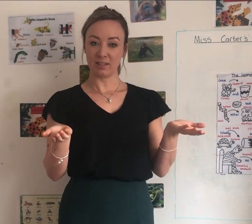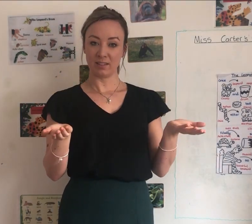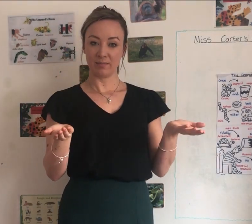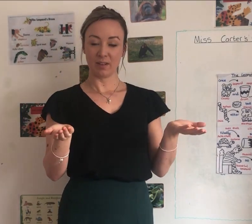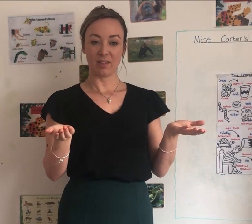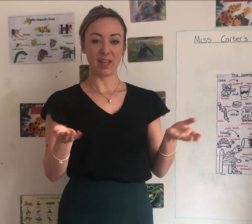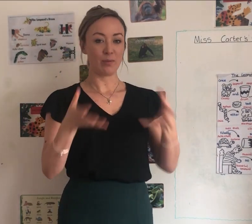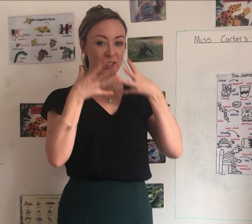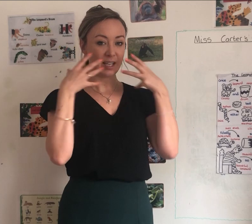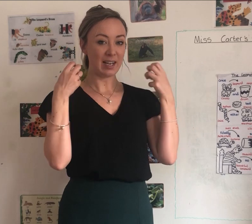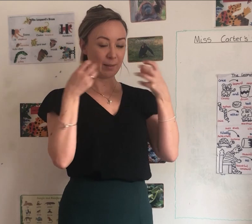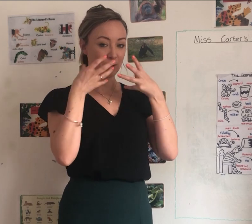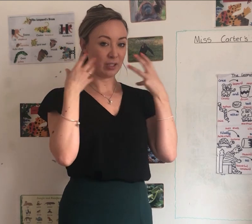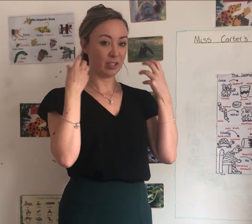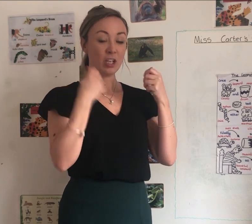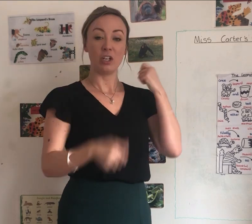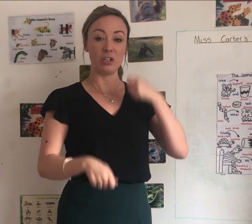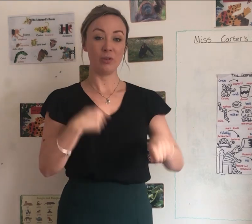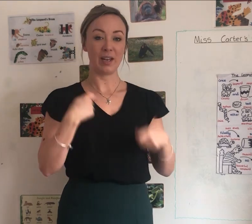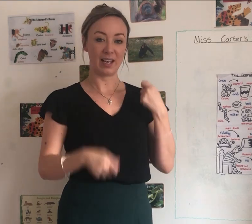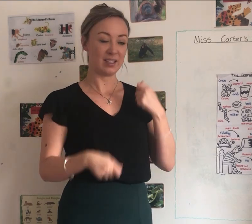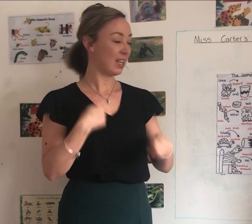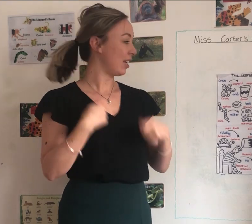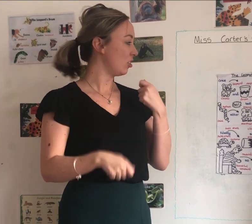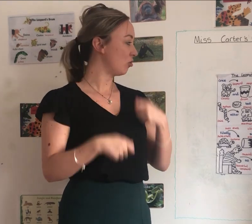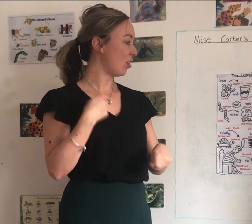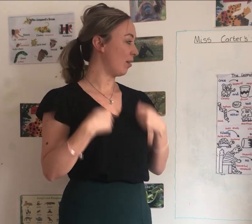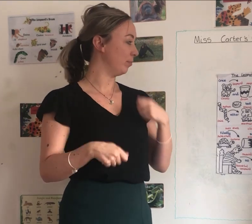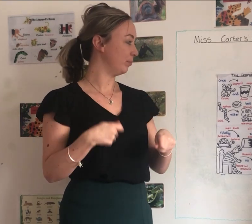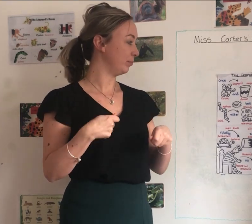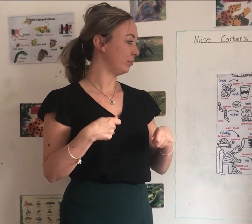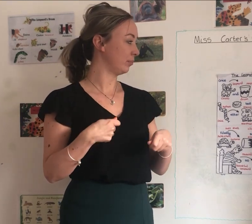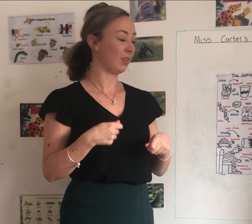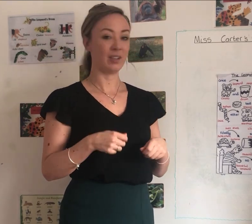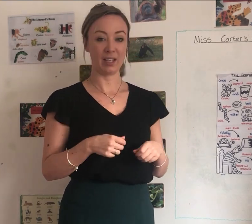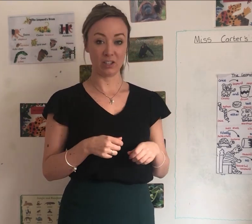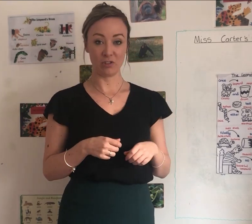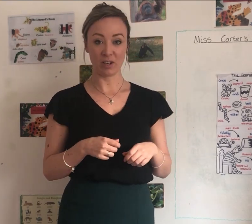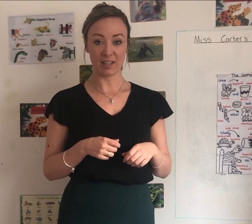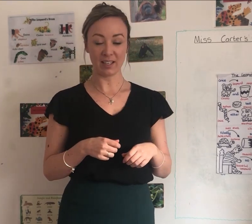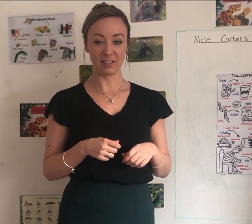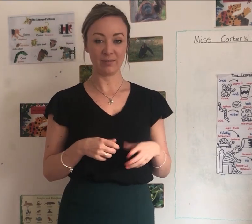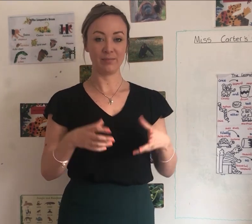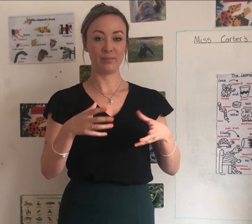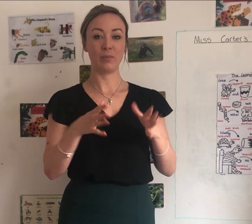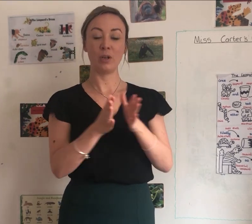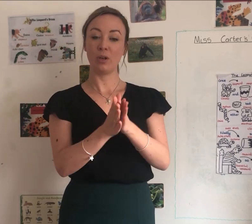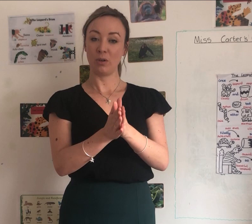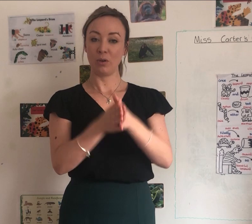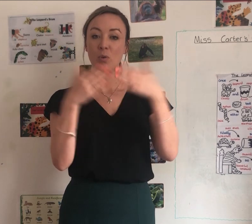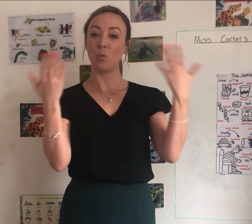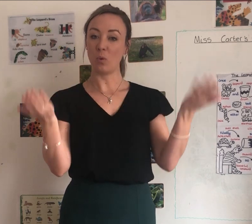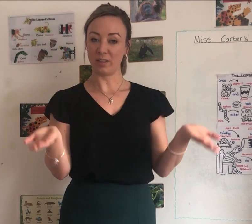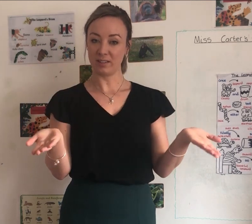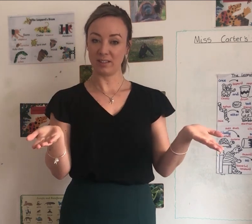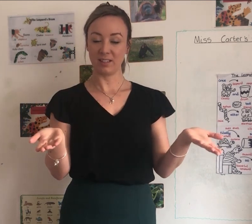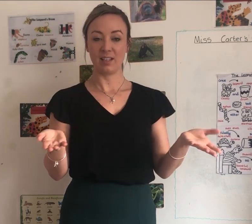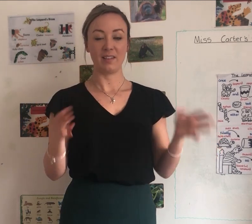once there was a leopard who had a drum. Can you try that? Once there